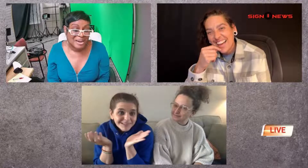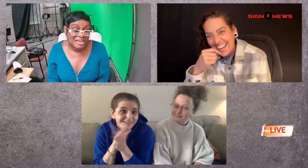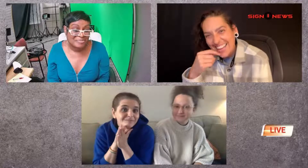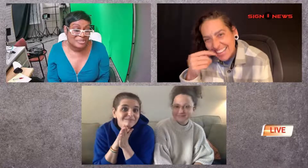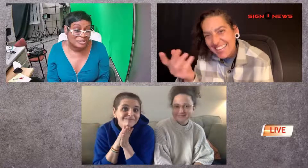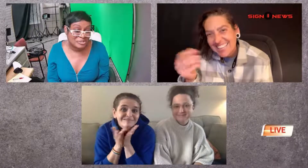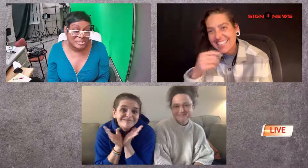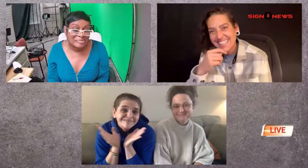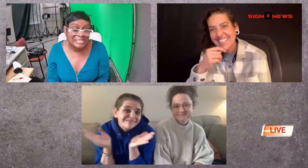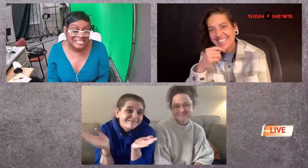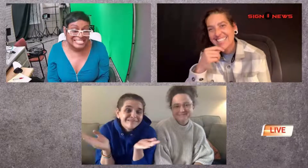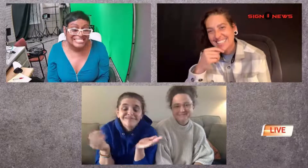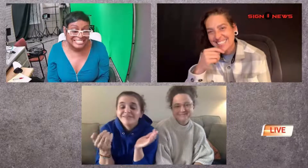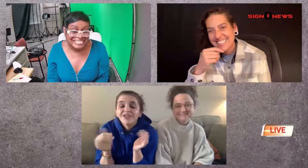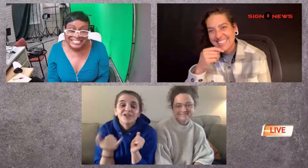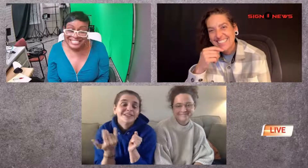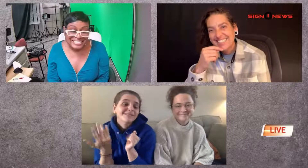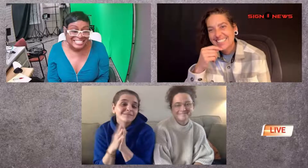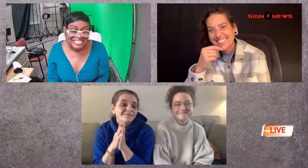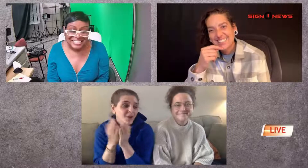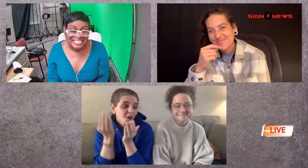I'm writing more script.